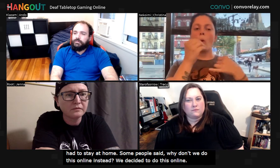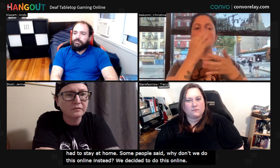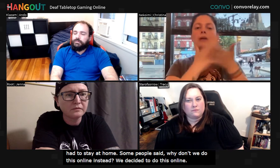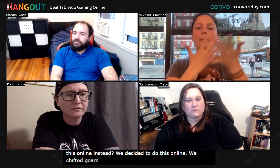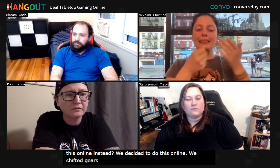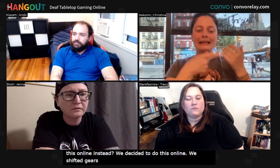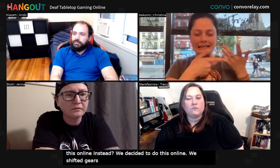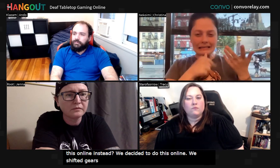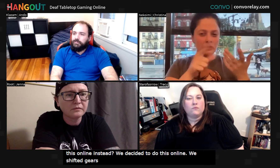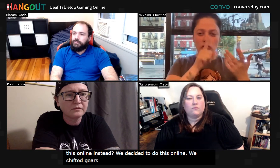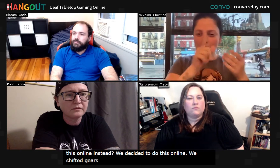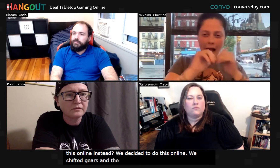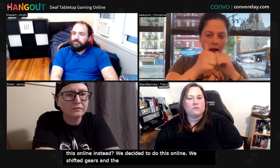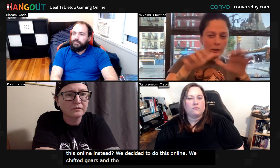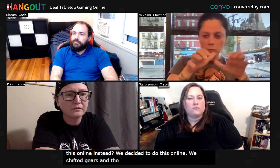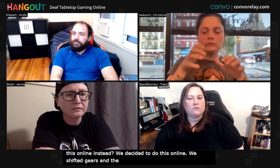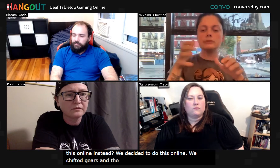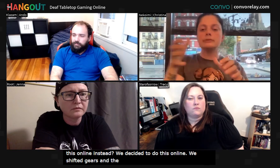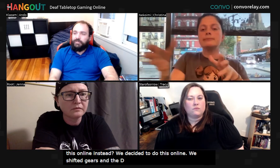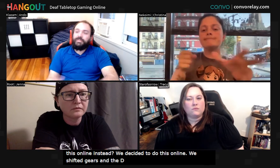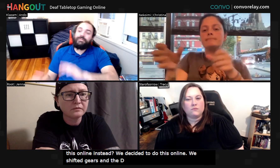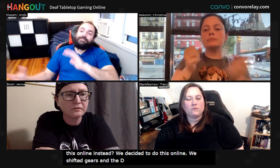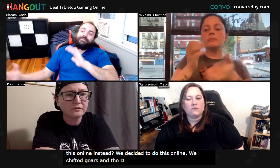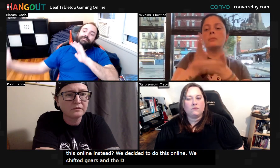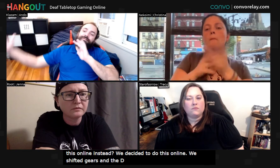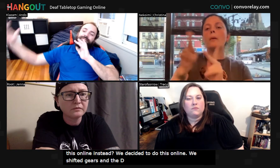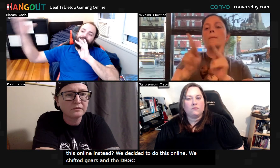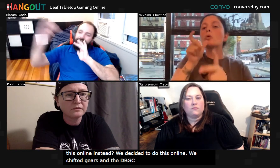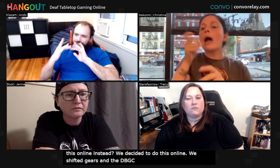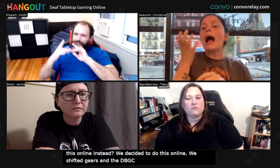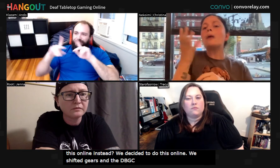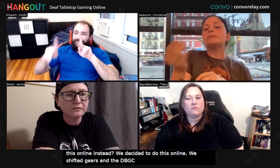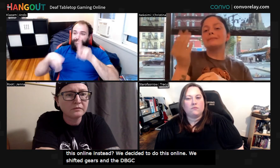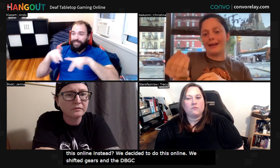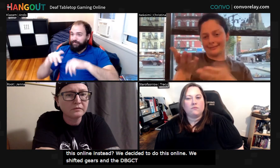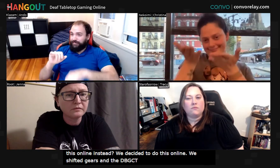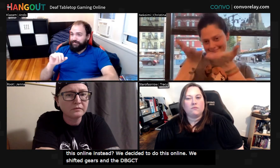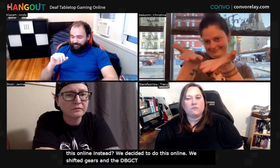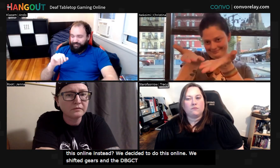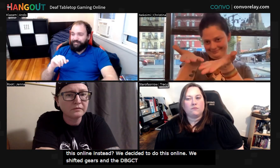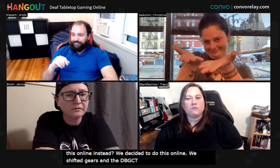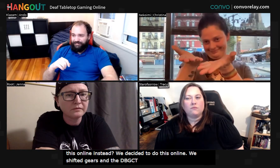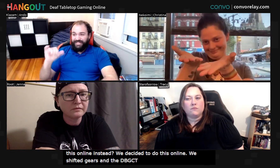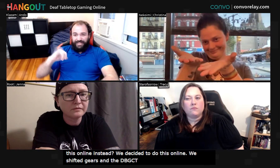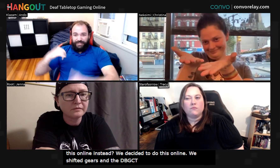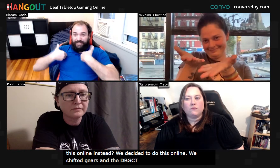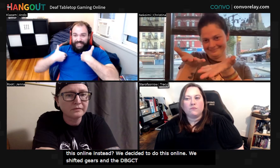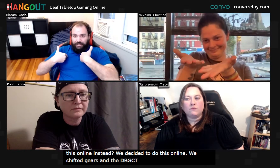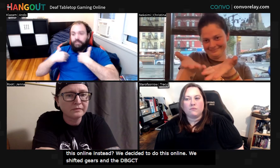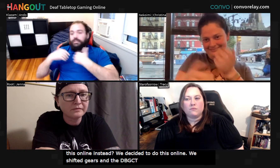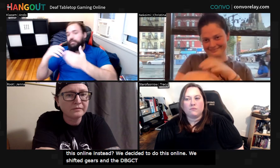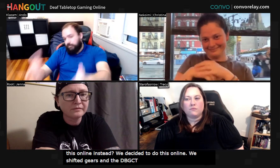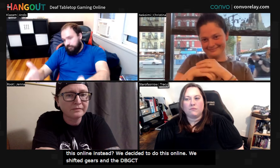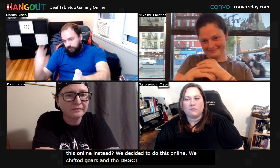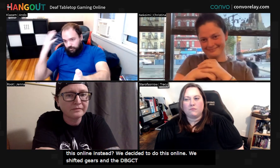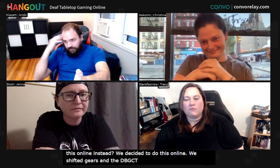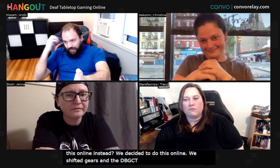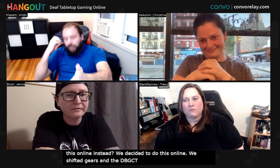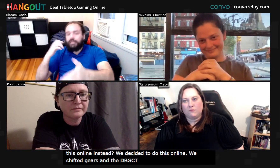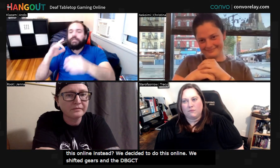is not strong online gamers, so we weren't quite sure how to do it. So they gathered some people, outside They people.